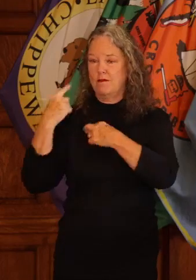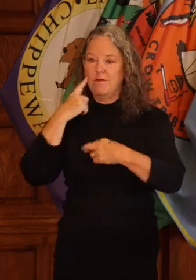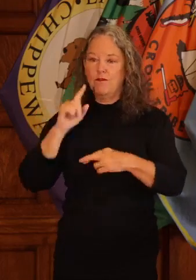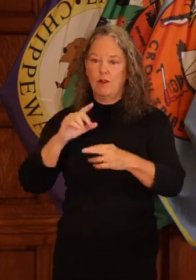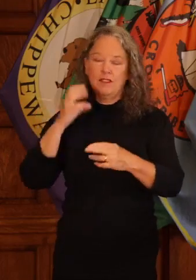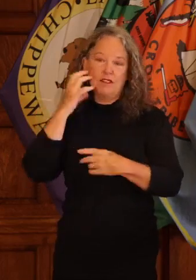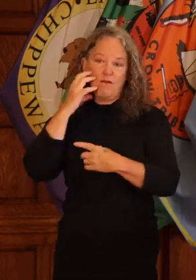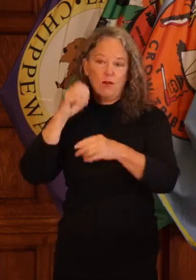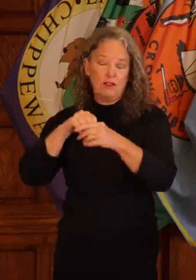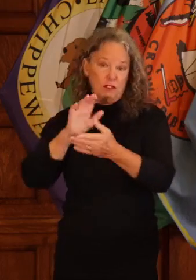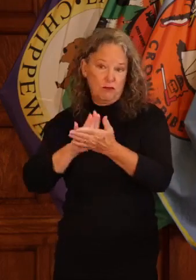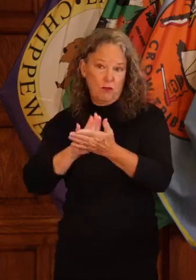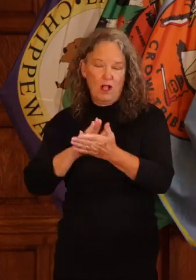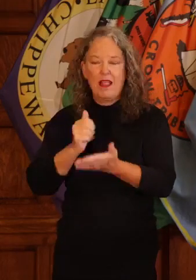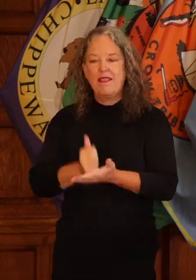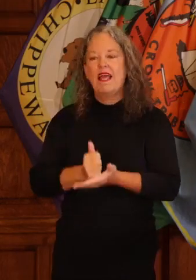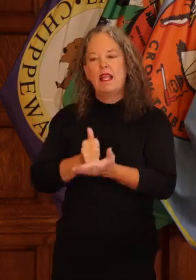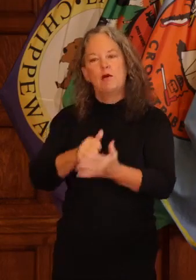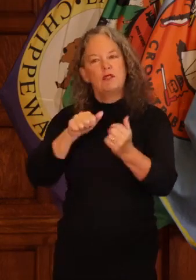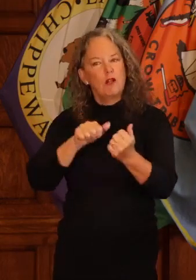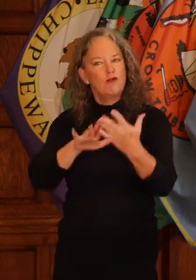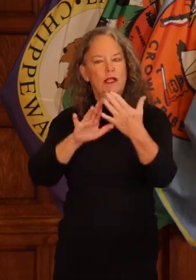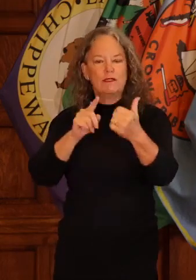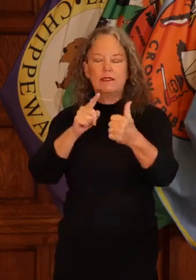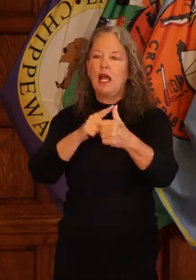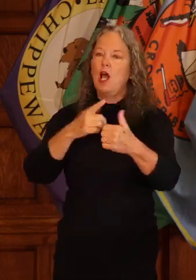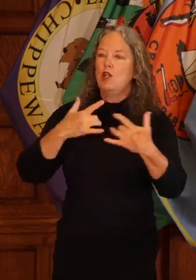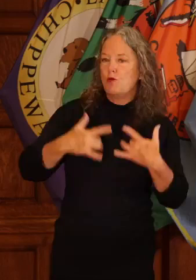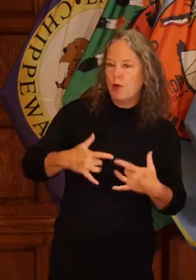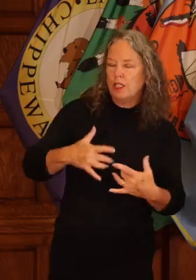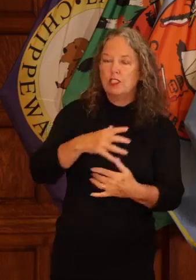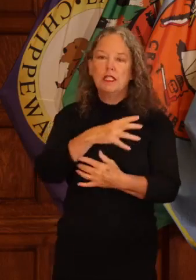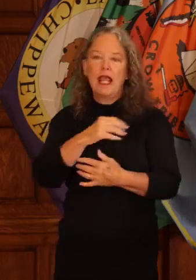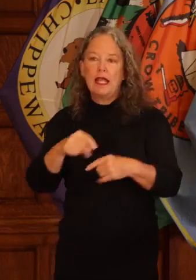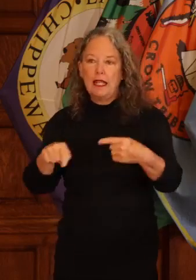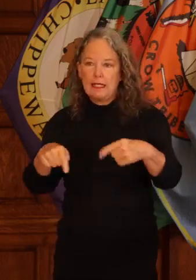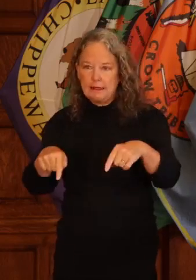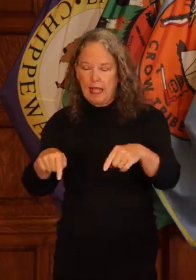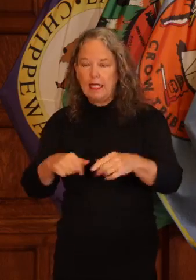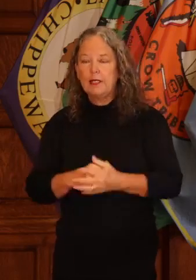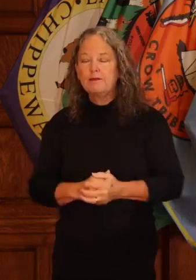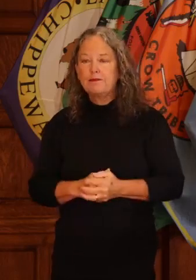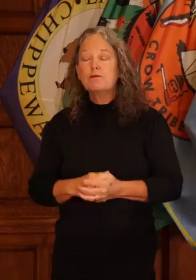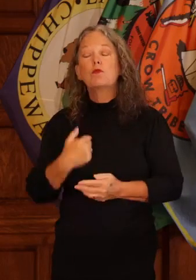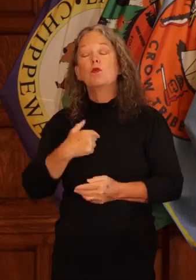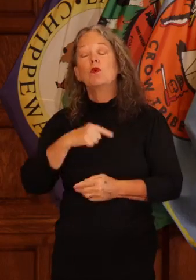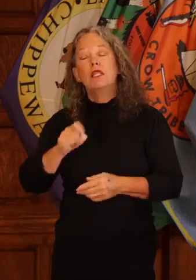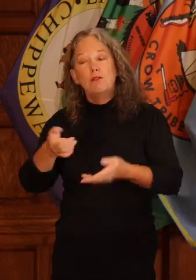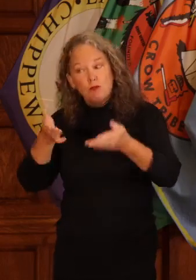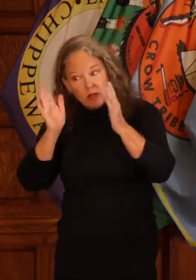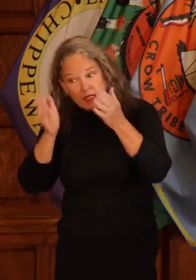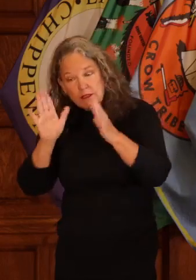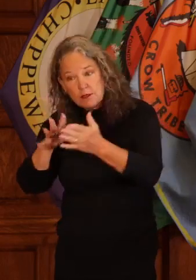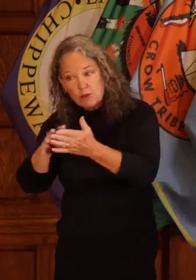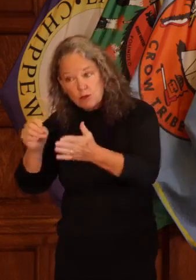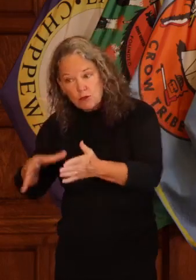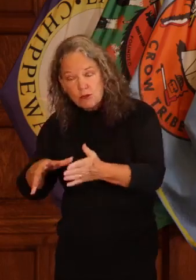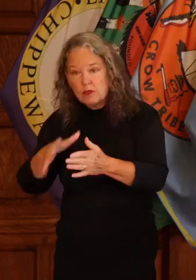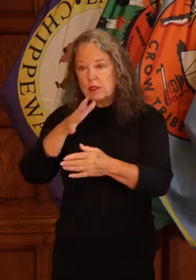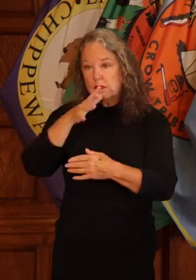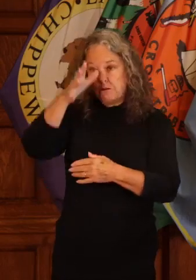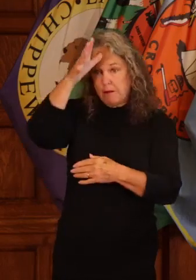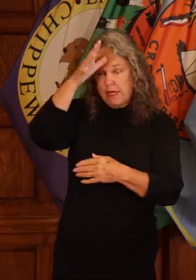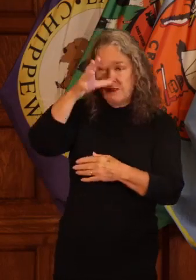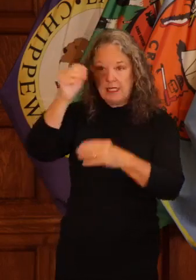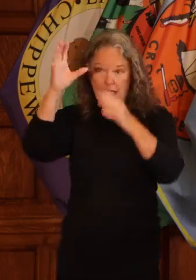schools help address depression and anxiety. We should listen to students, parents, and